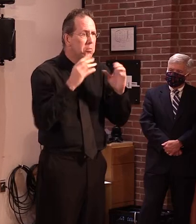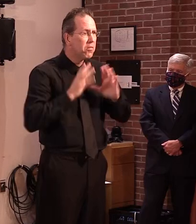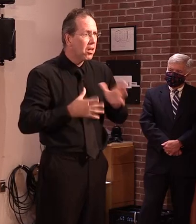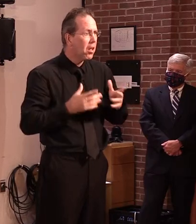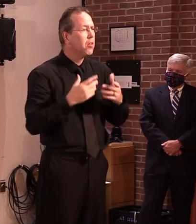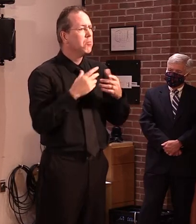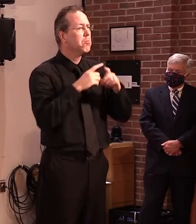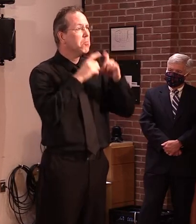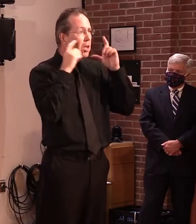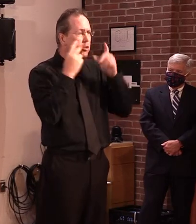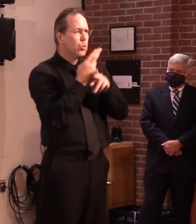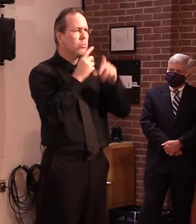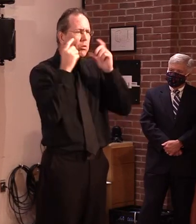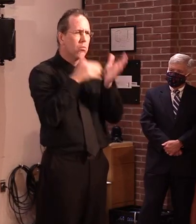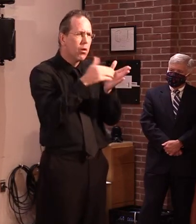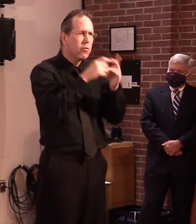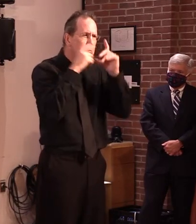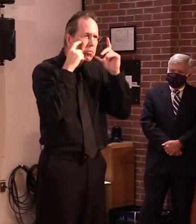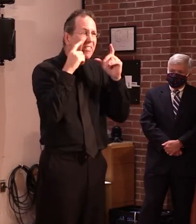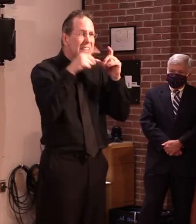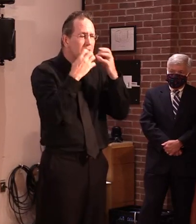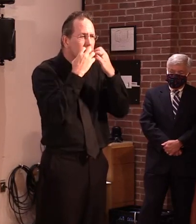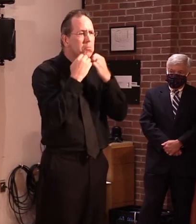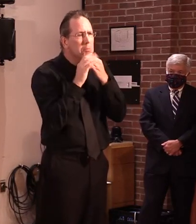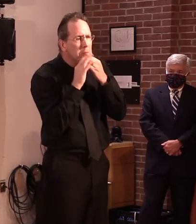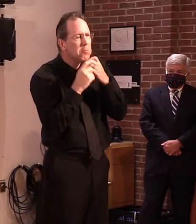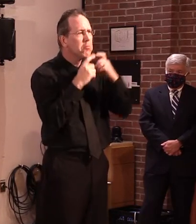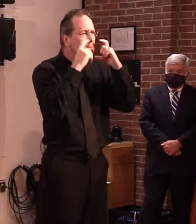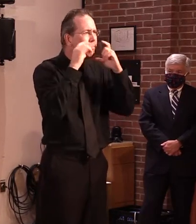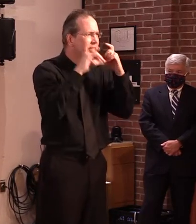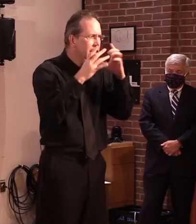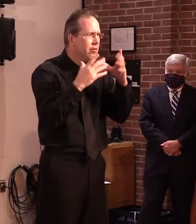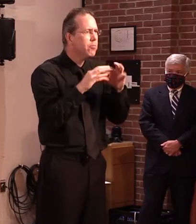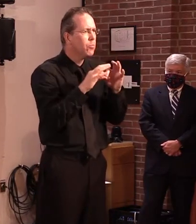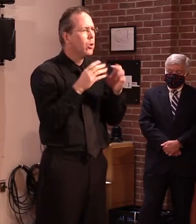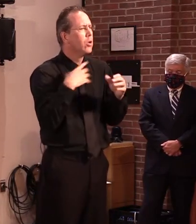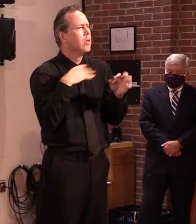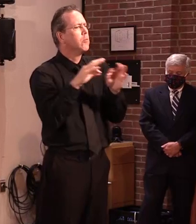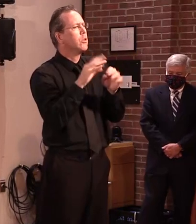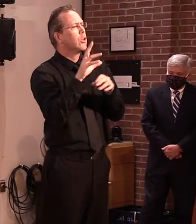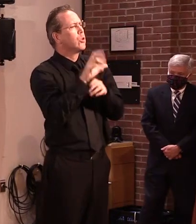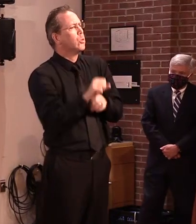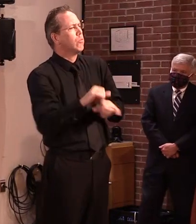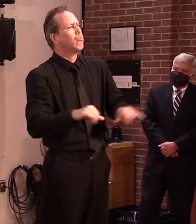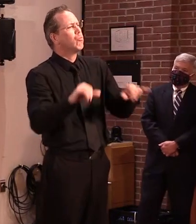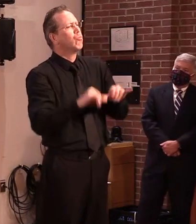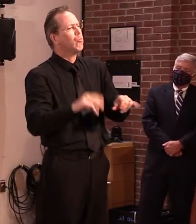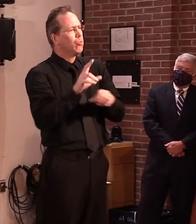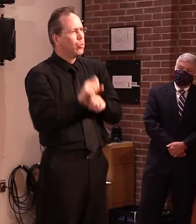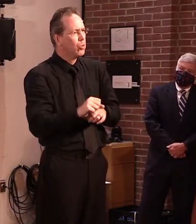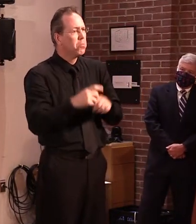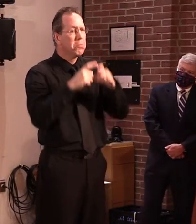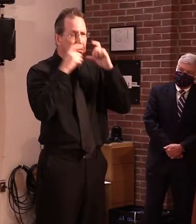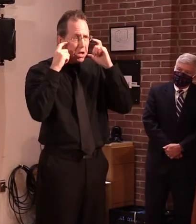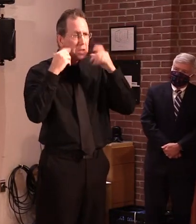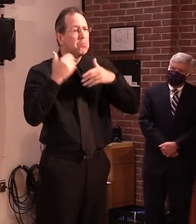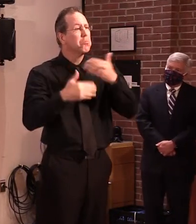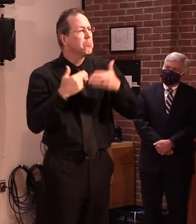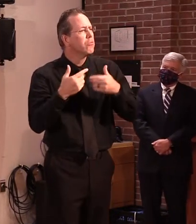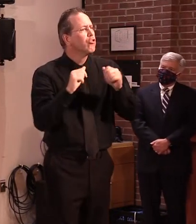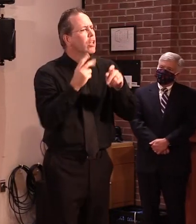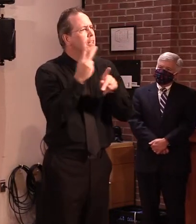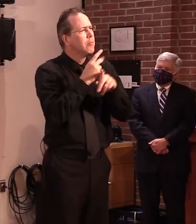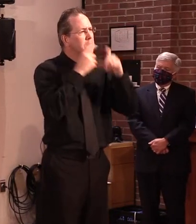can. And it's taken some getting used to, but when I move away from the podium, I try and put on my mask as well.